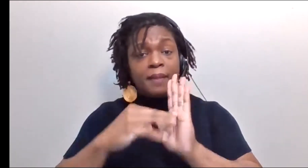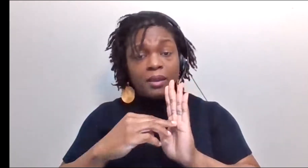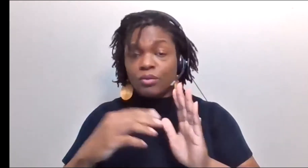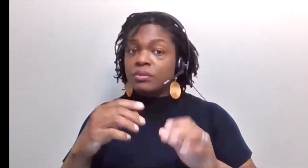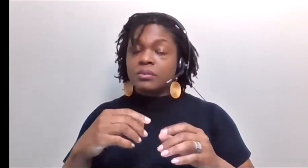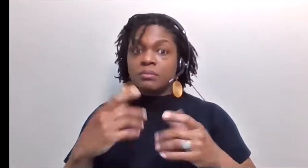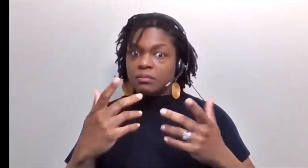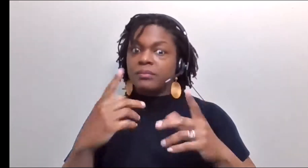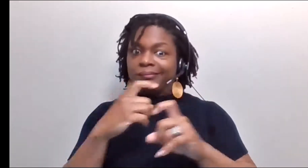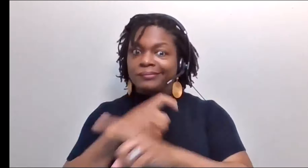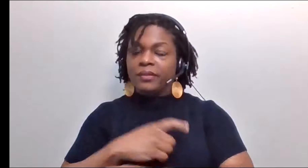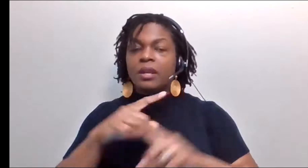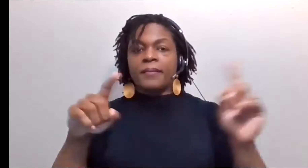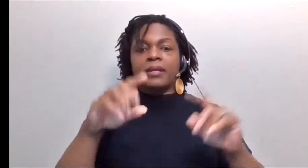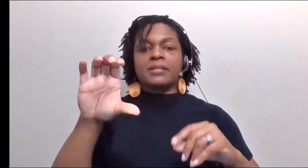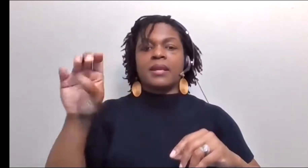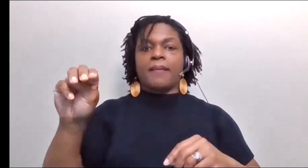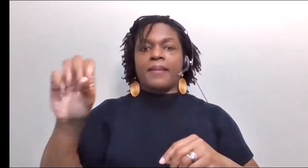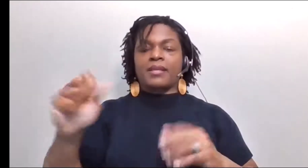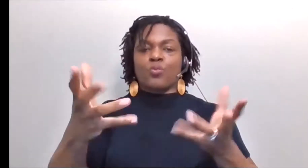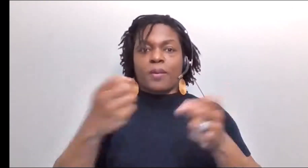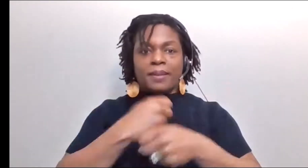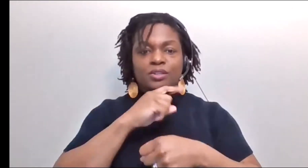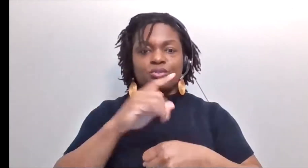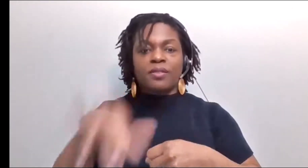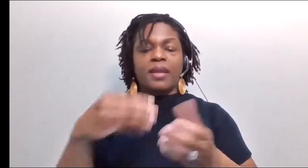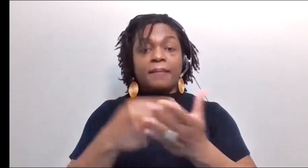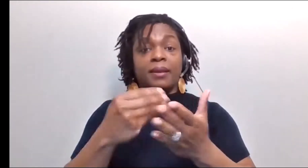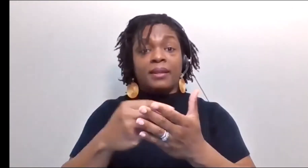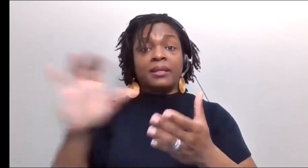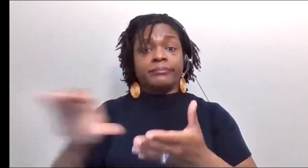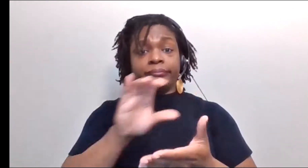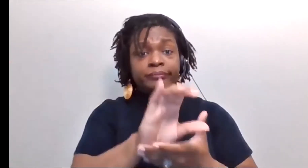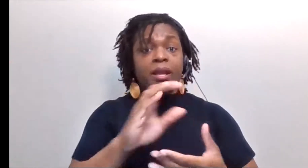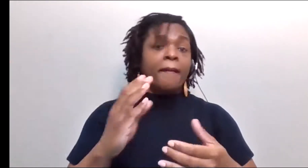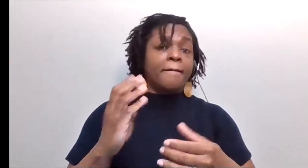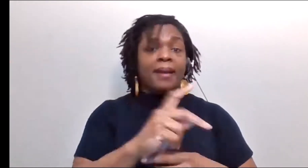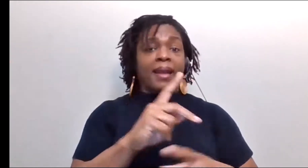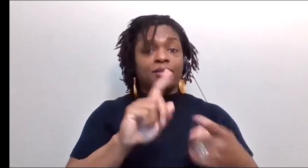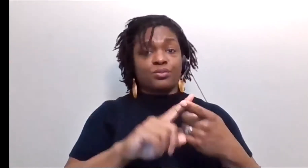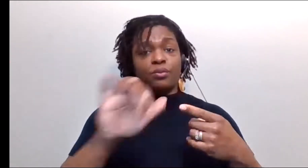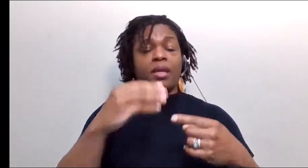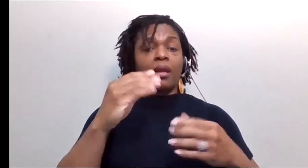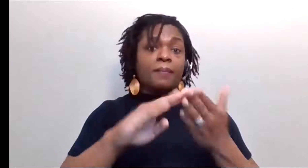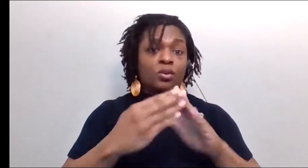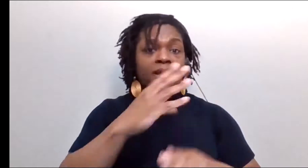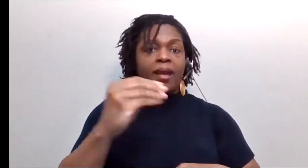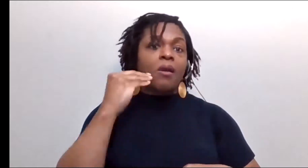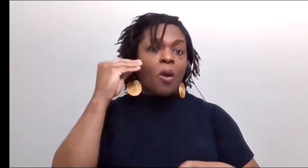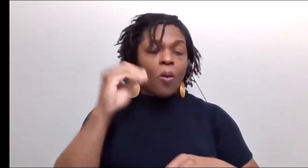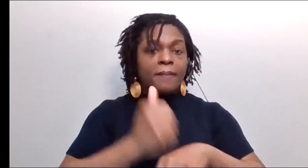that those funds were reinvested into home and community-based services. So that is a positive. So if you guys can bear with